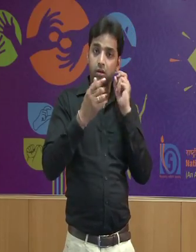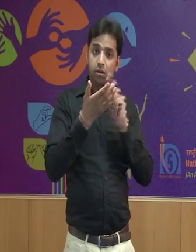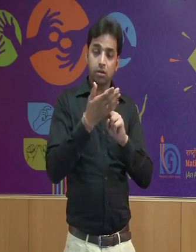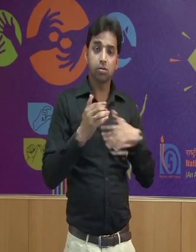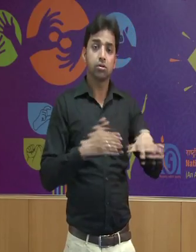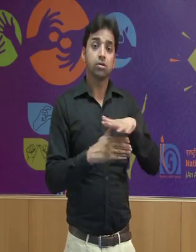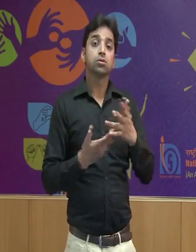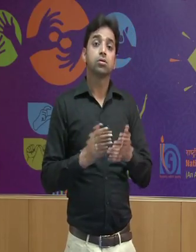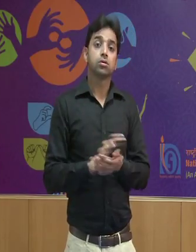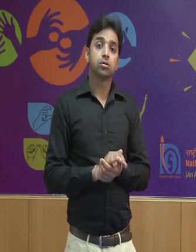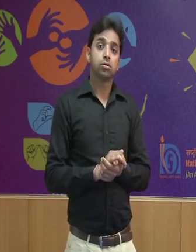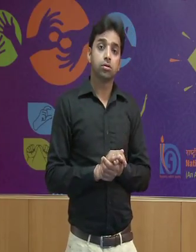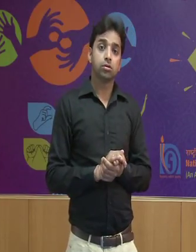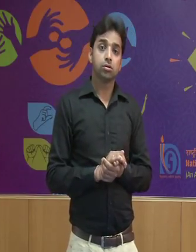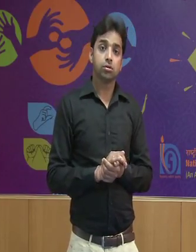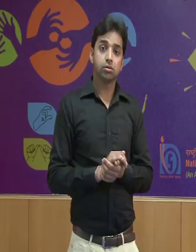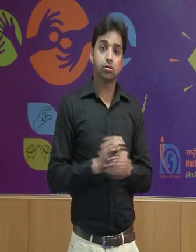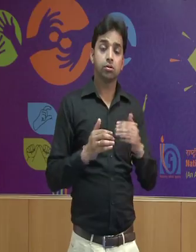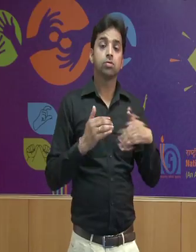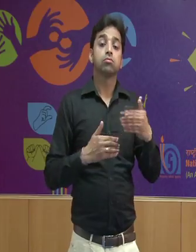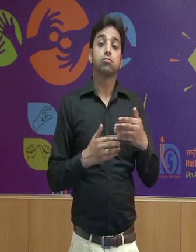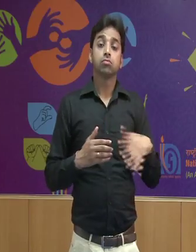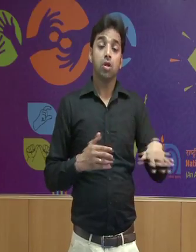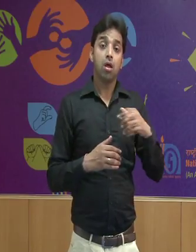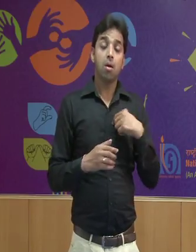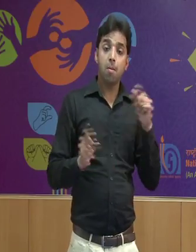and its impact on the Indian society.